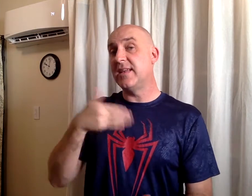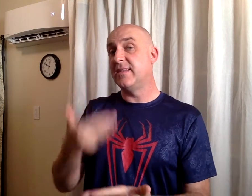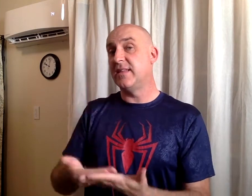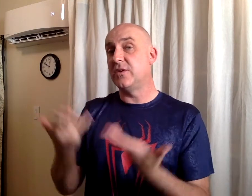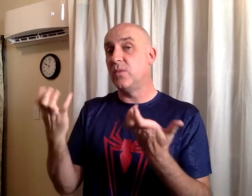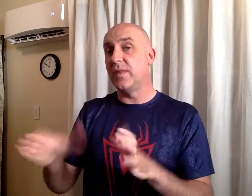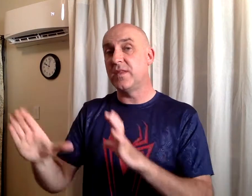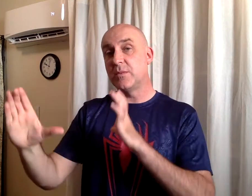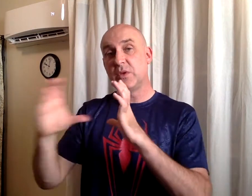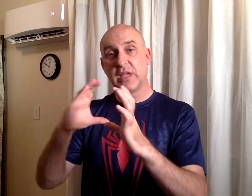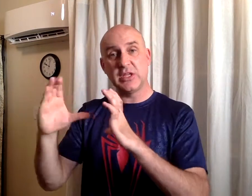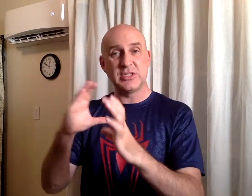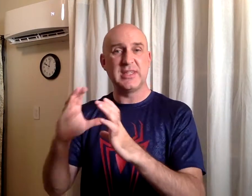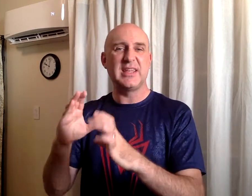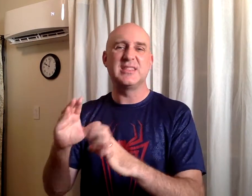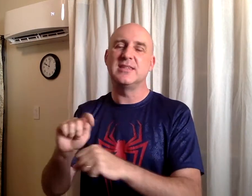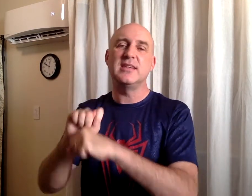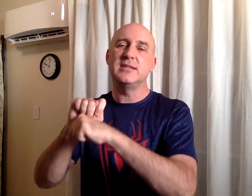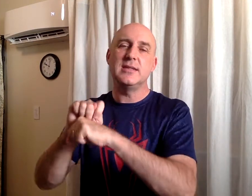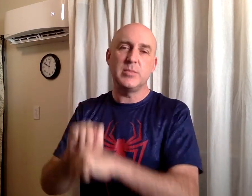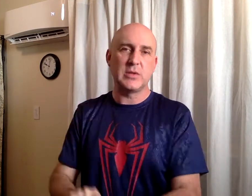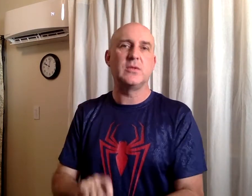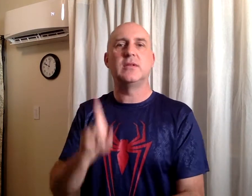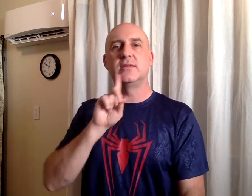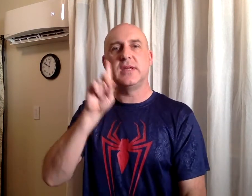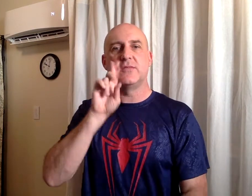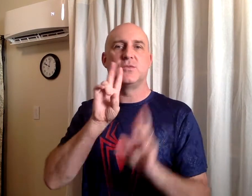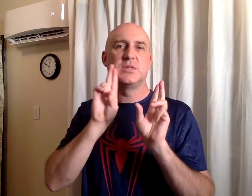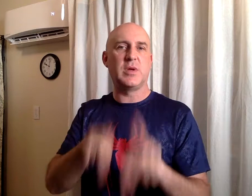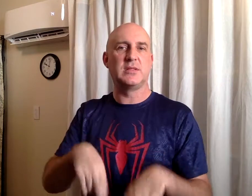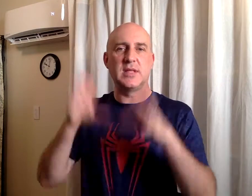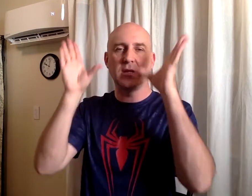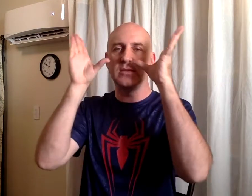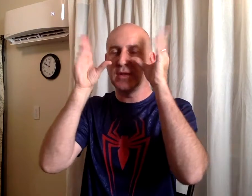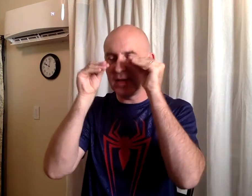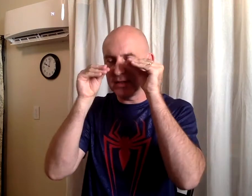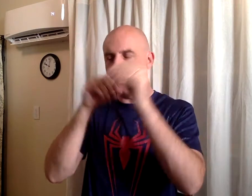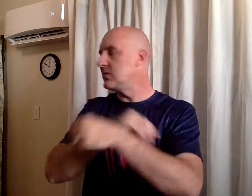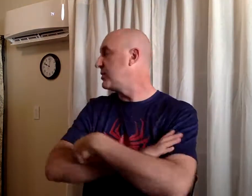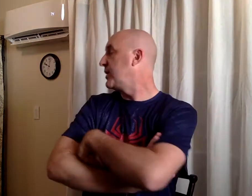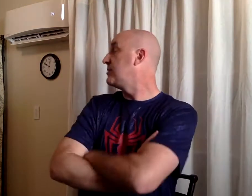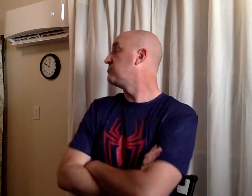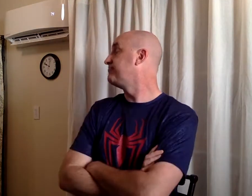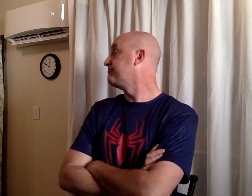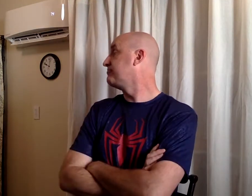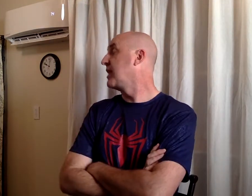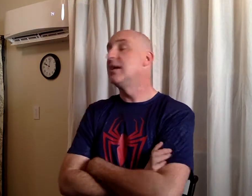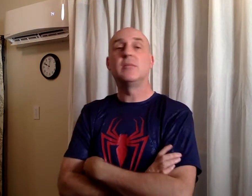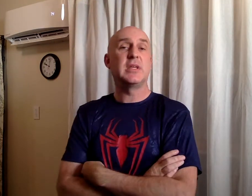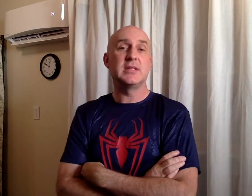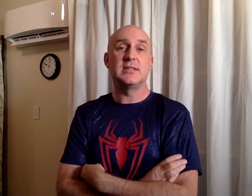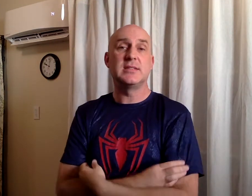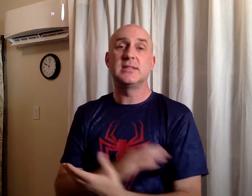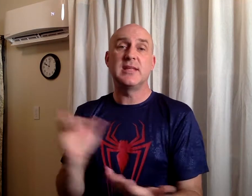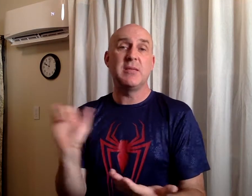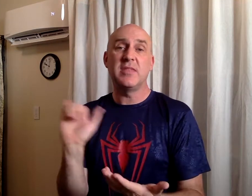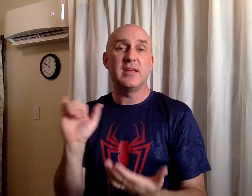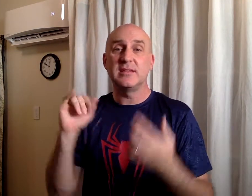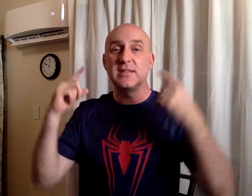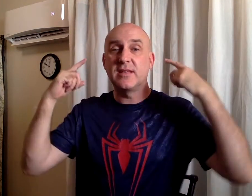and they don't want the communication, that is the typical deaf response. They close their eyes, they turn away. Because it's the same thing as sticking